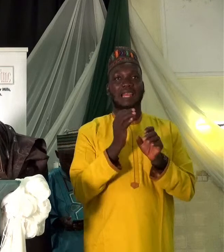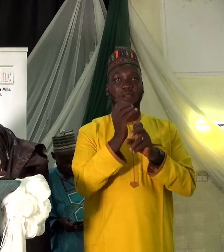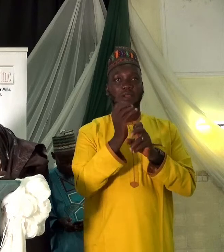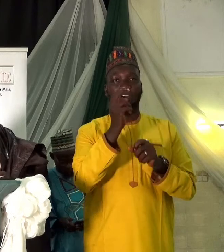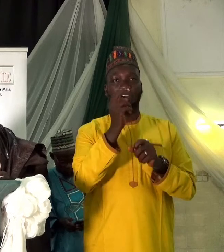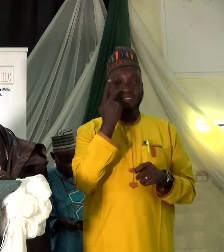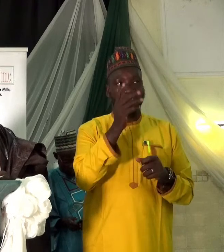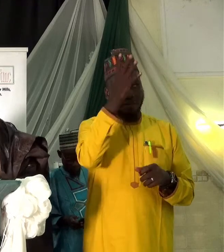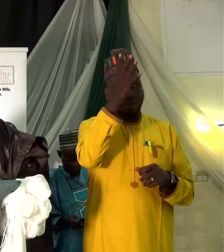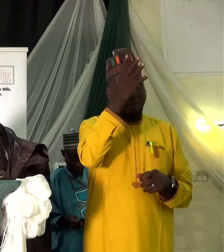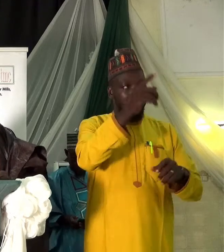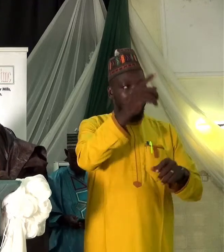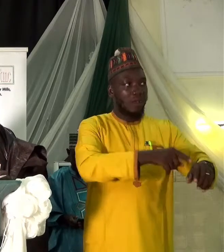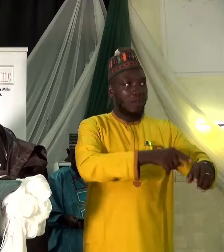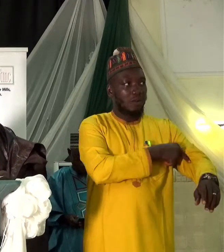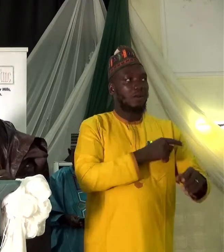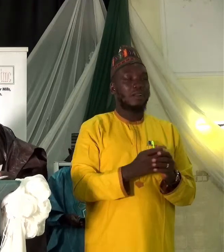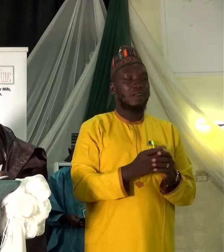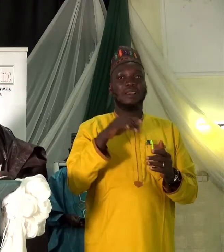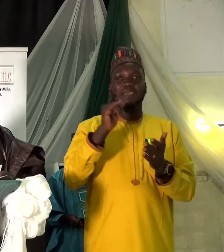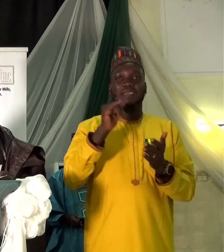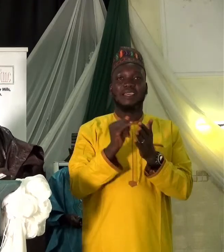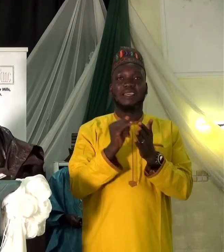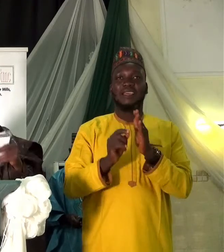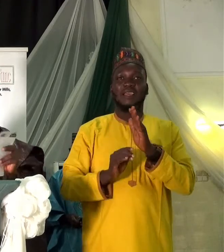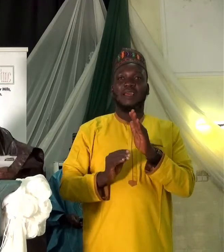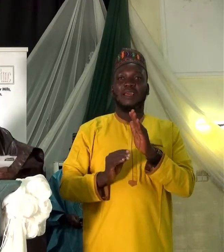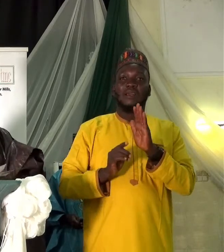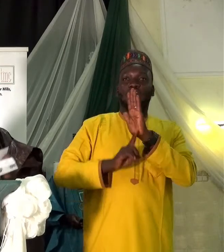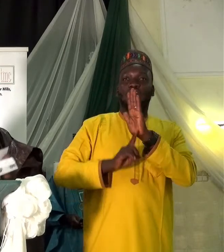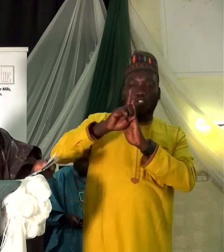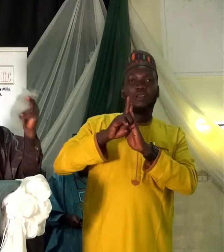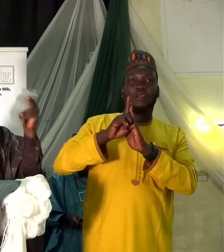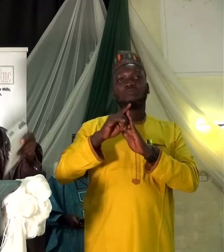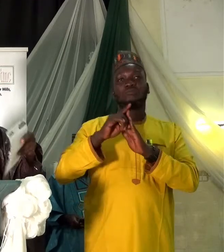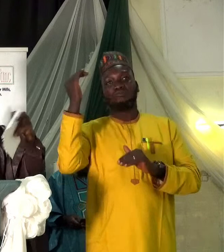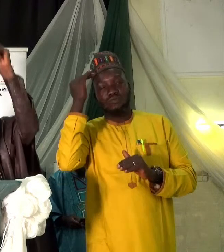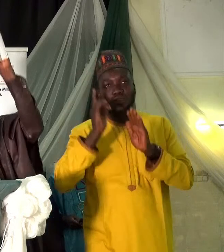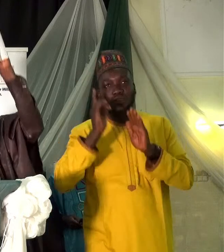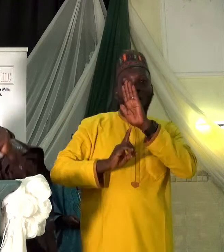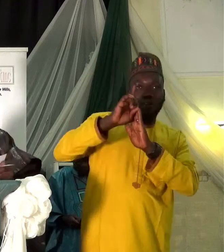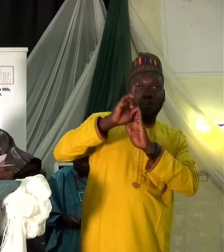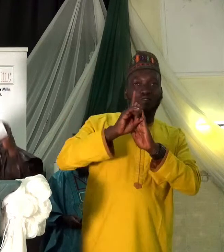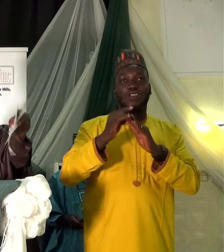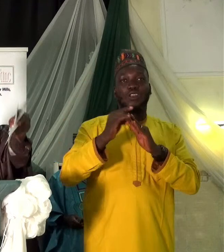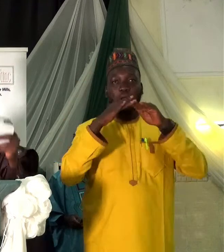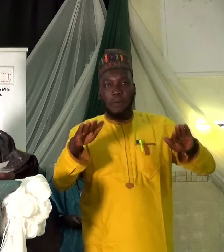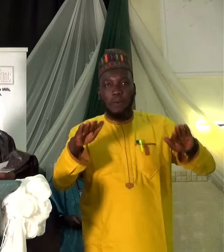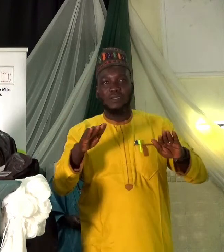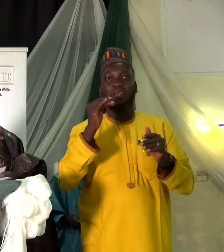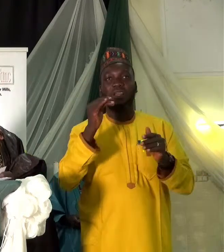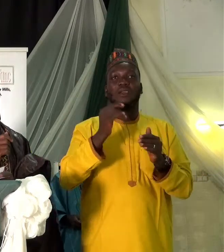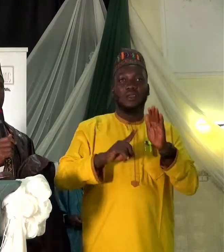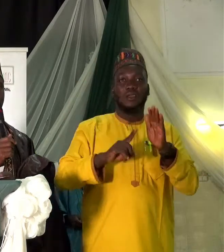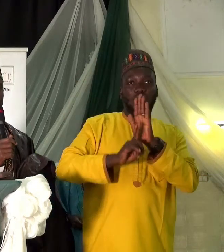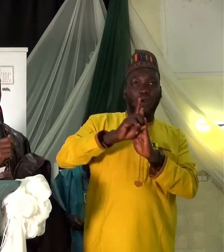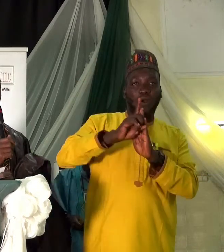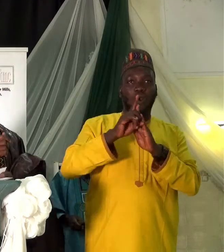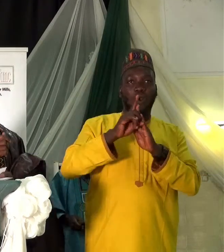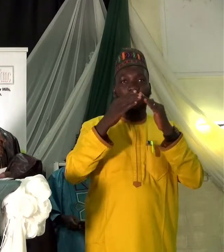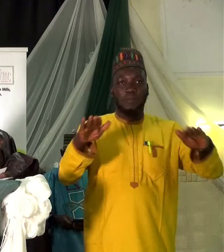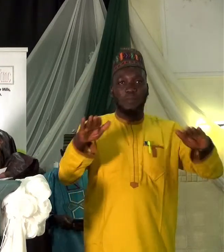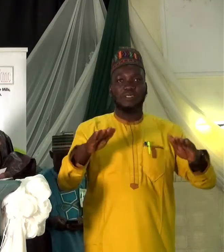ga nímọ̀ wọ́n ga lọ́la wọ́n ga nípò wọ́n ga ní gbogbo dáadáa ọlọ́run jẹ́ kọ́ kájọ ga bọ́ọ̀ láwùjọ náà. Ẹ sàmì